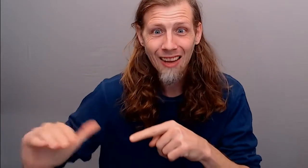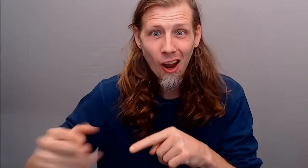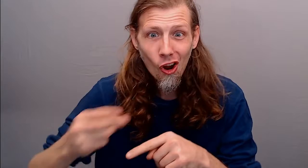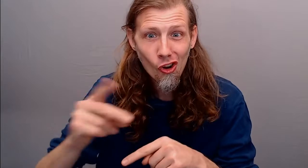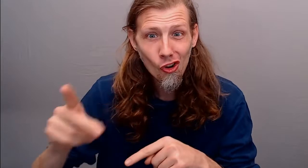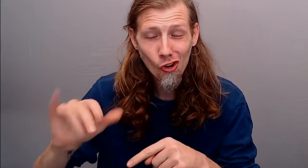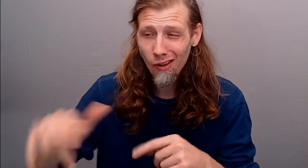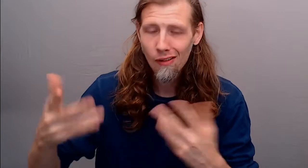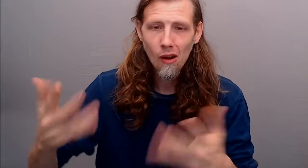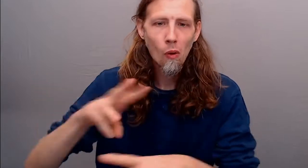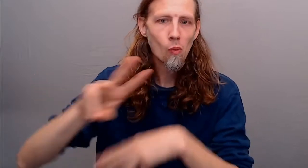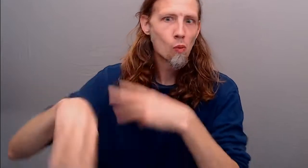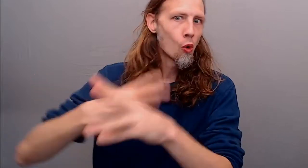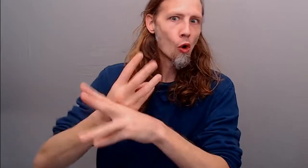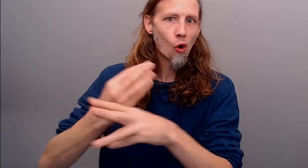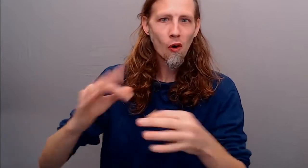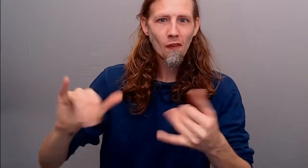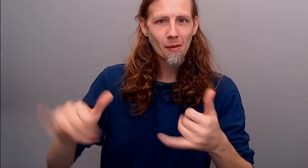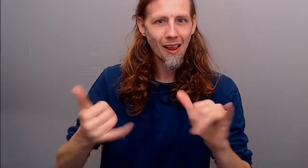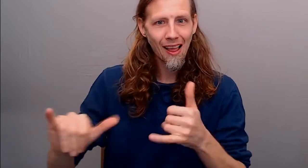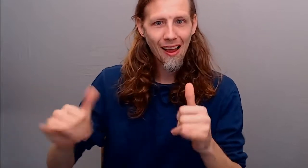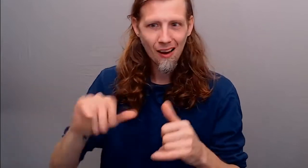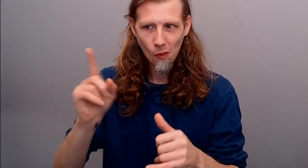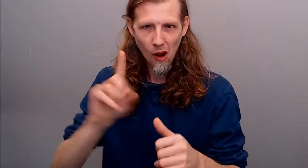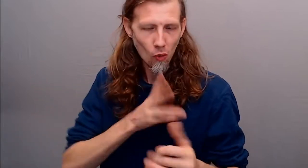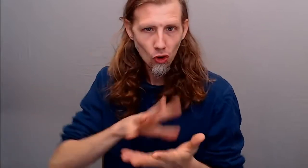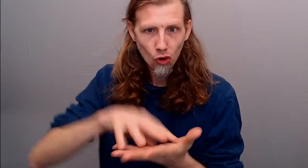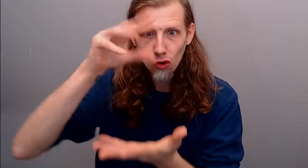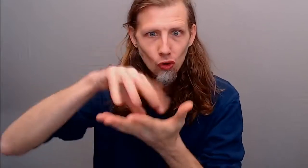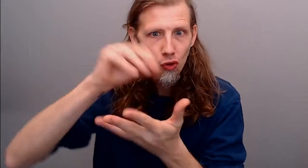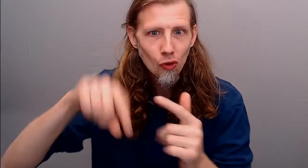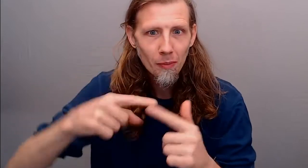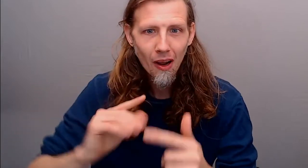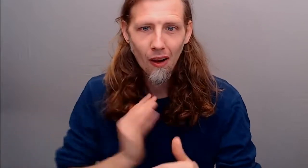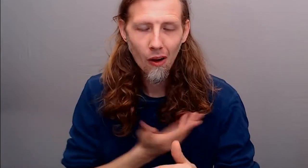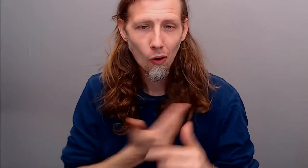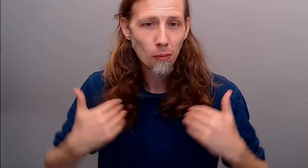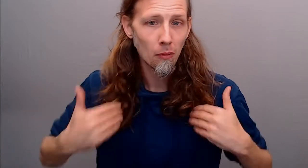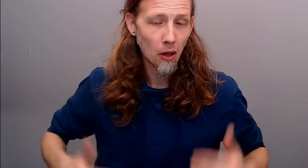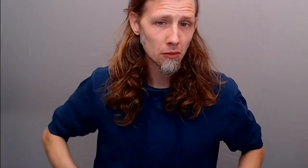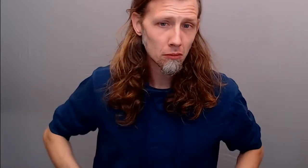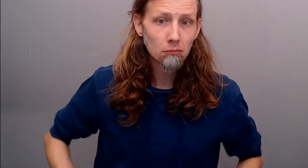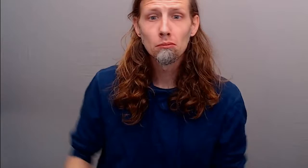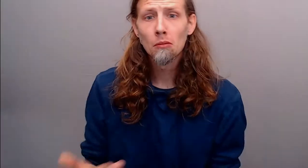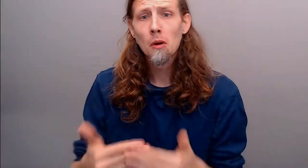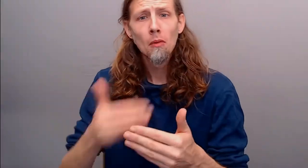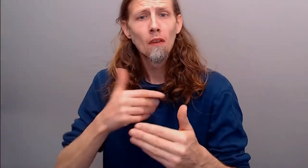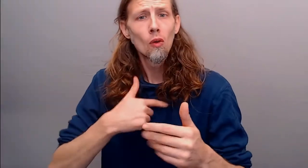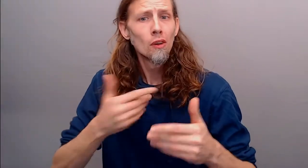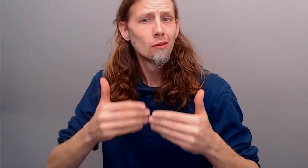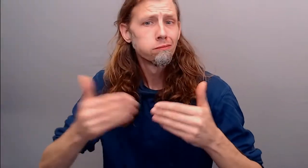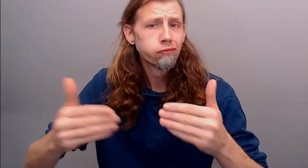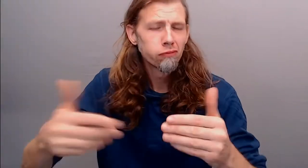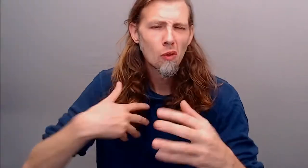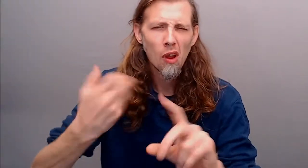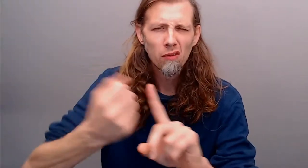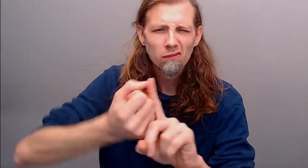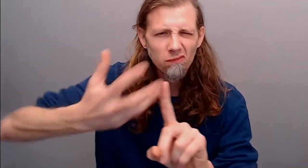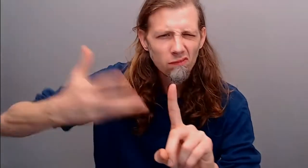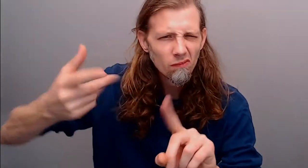Childhood is when we engage in the world of play and learn about and learn through our bodies. Before I go any